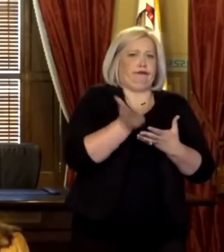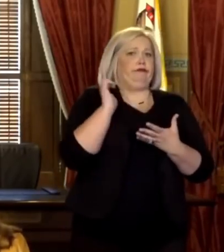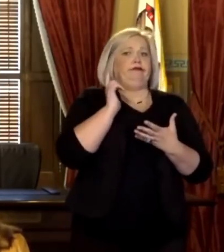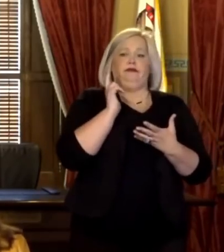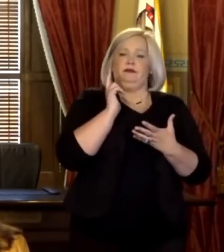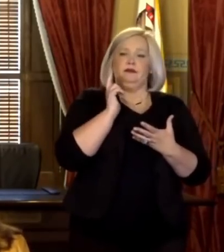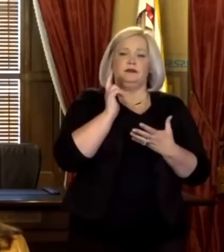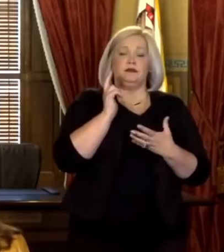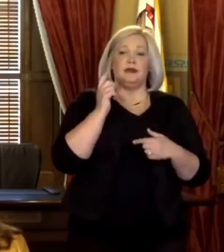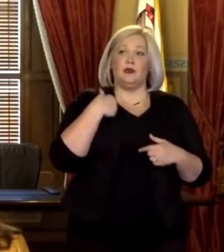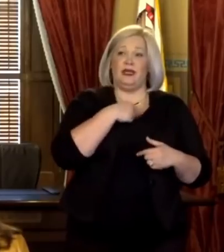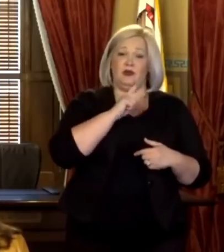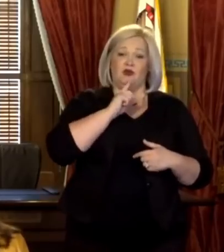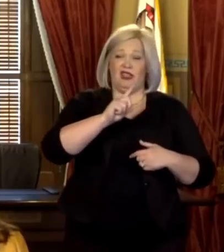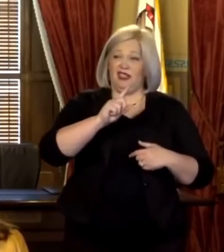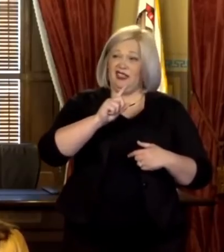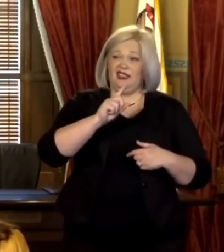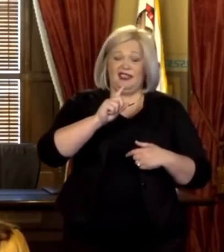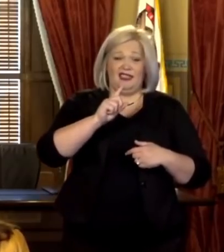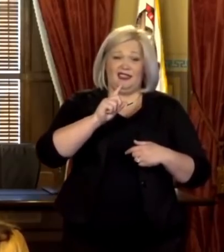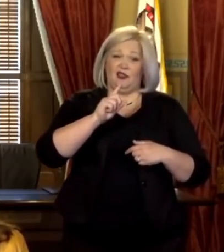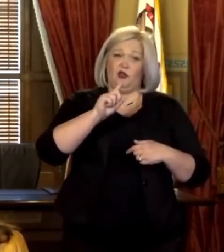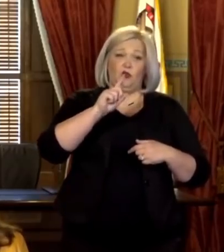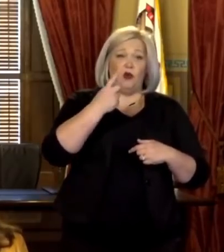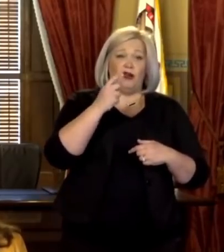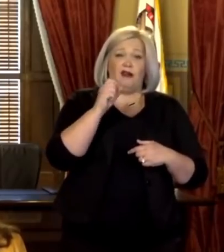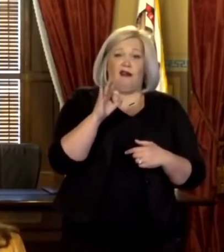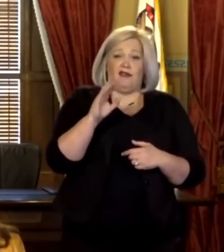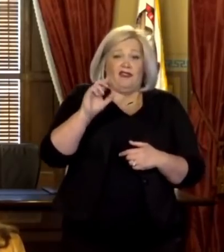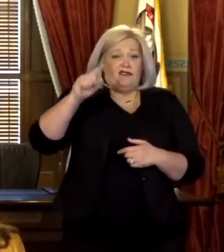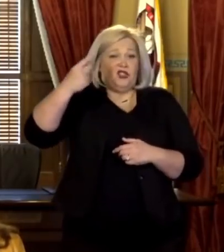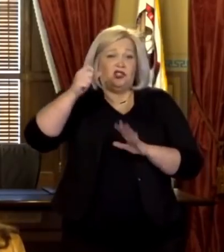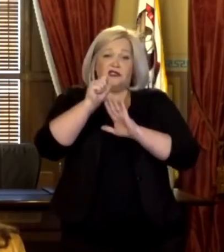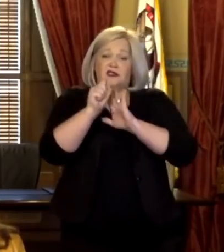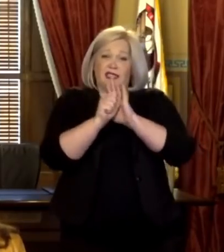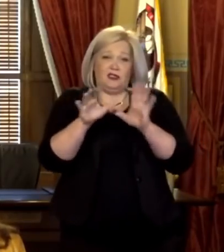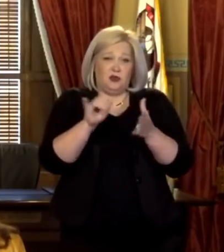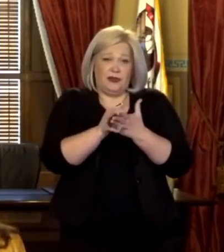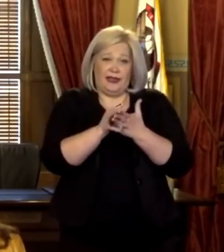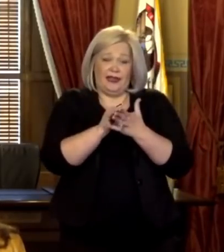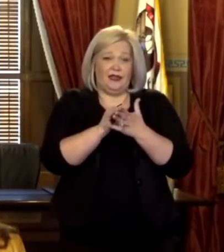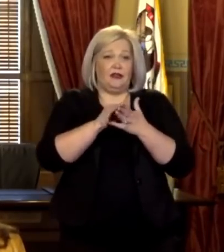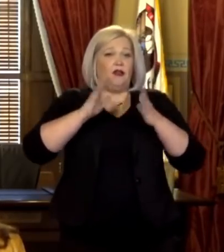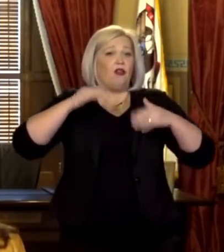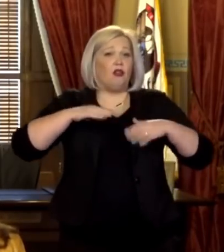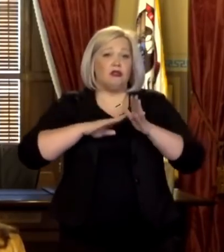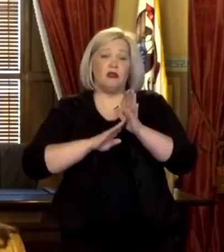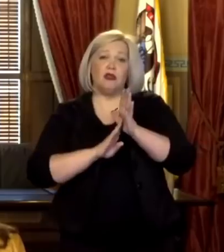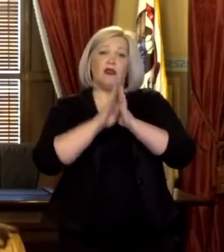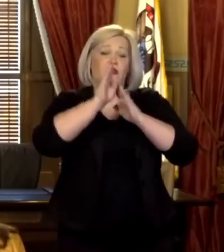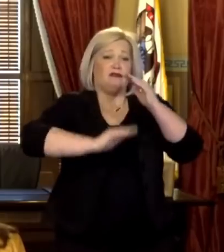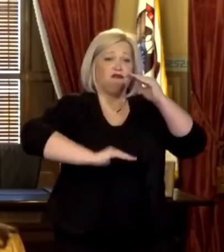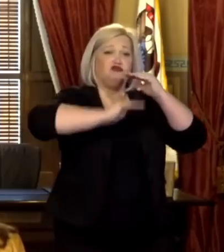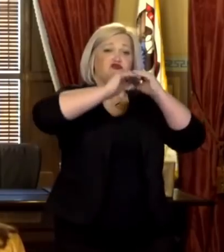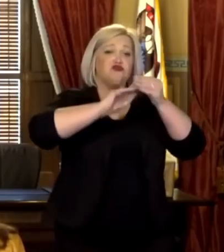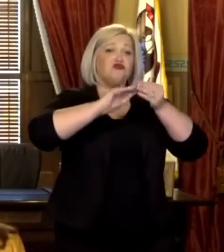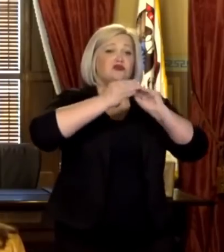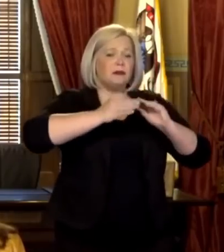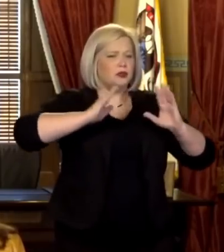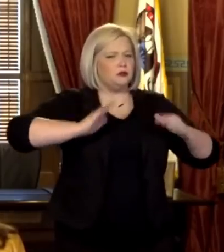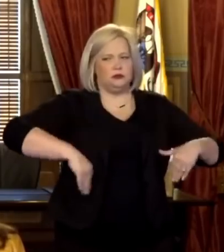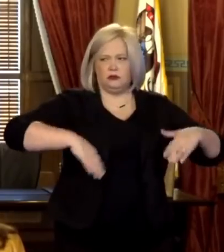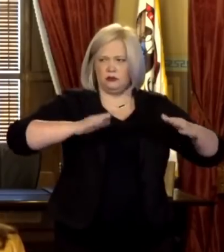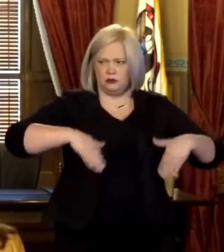on the front edge of setting that policy. We are not close to the apex yet. We haven't hit that yet. And until we do, I think